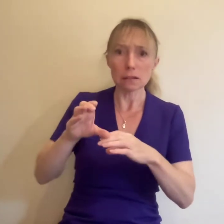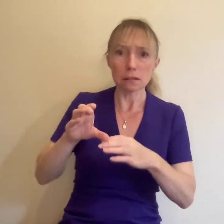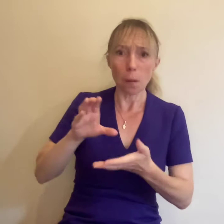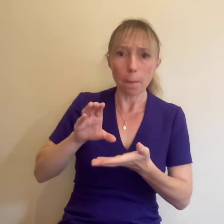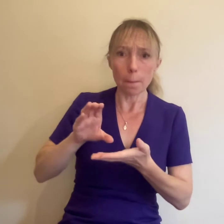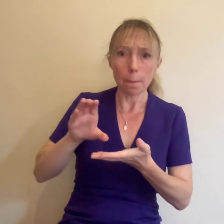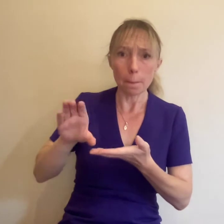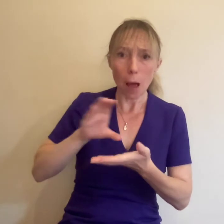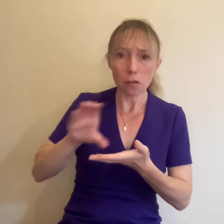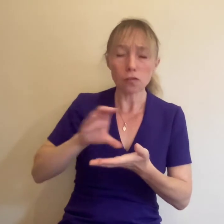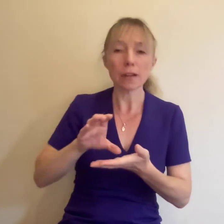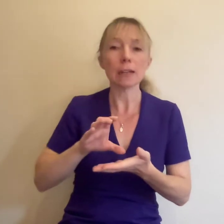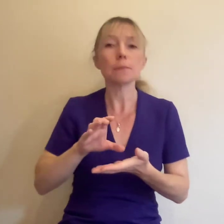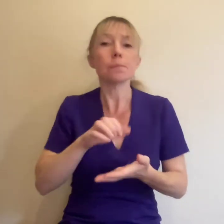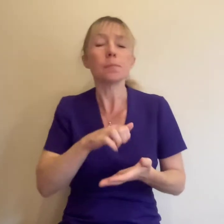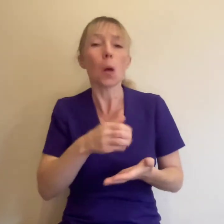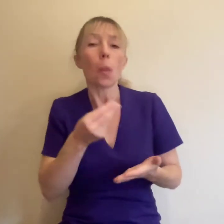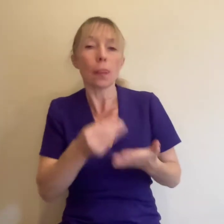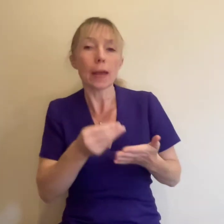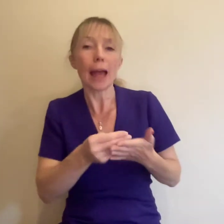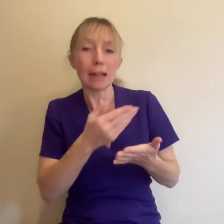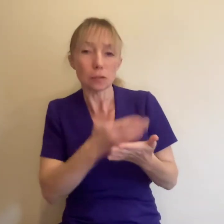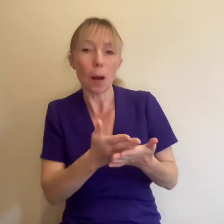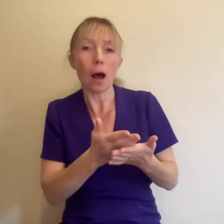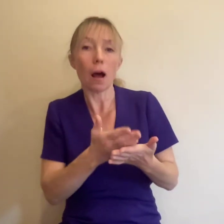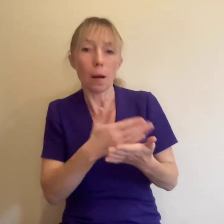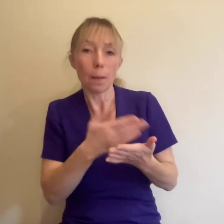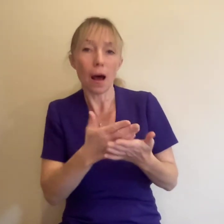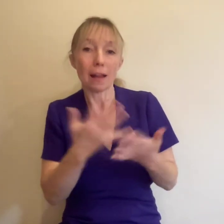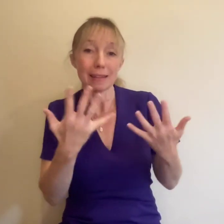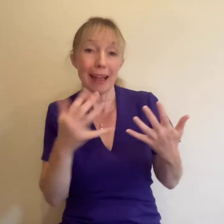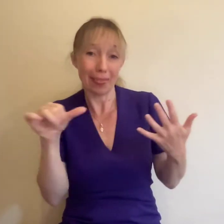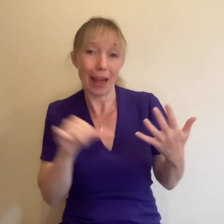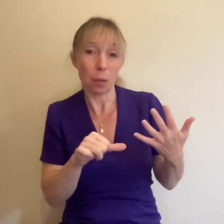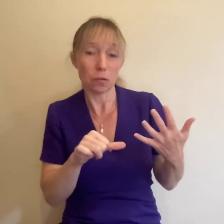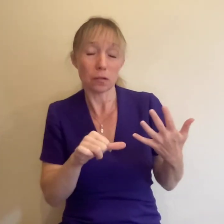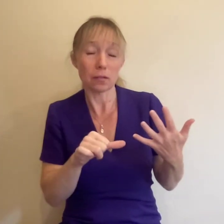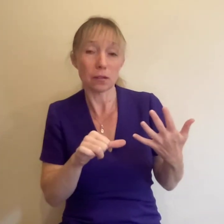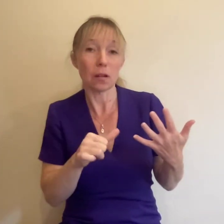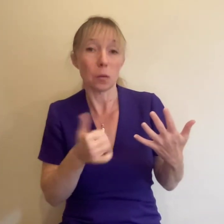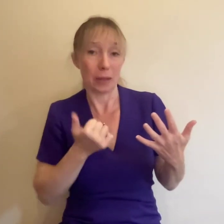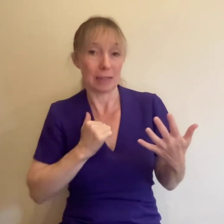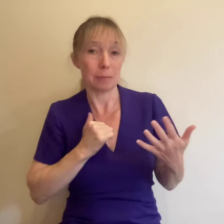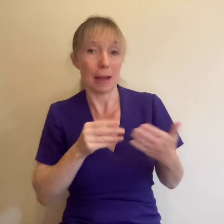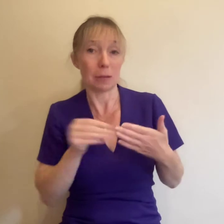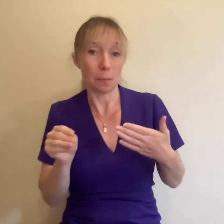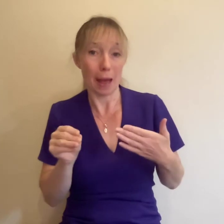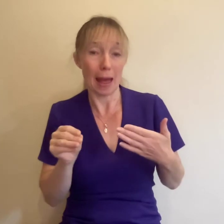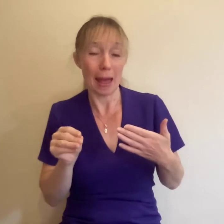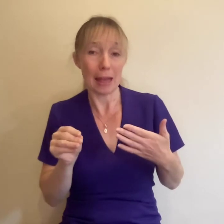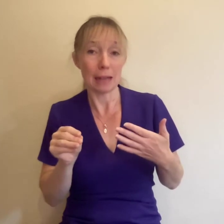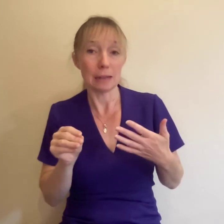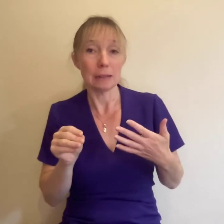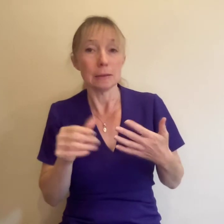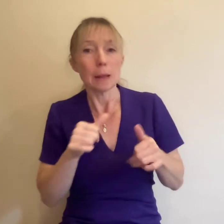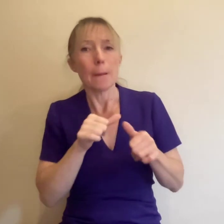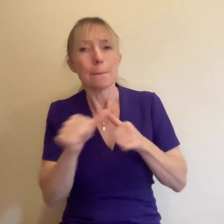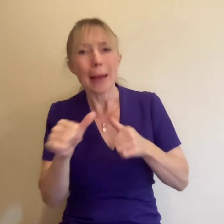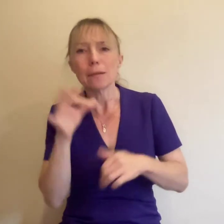of the bursary, the £10,000. We would advise successful applicants to get advice from their financial